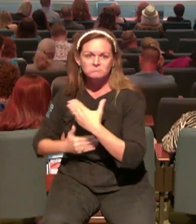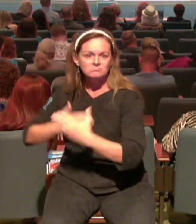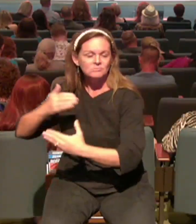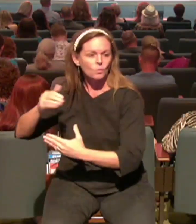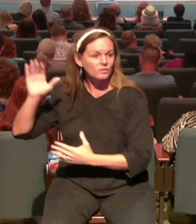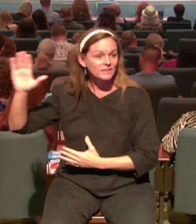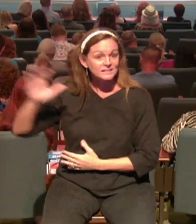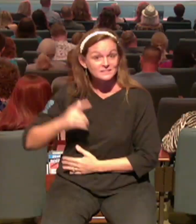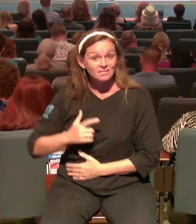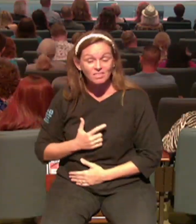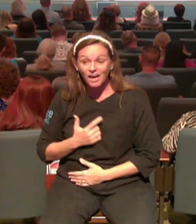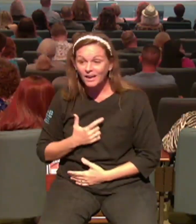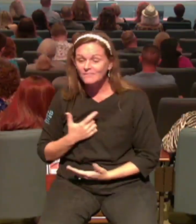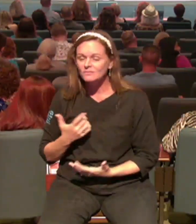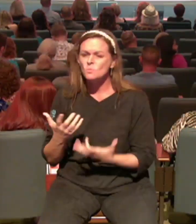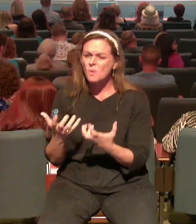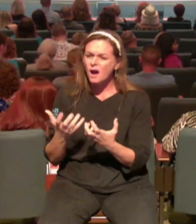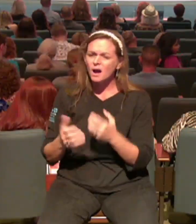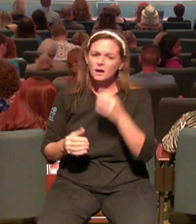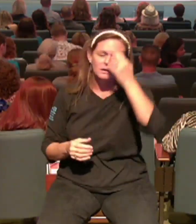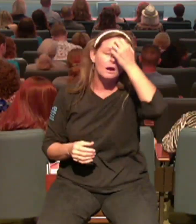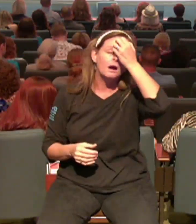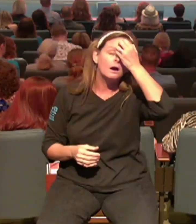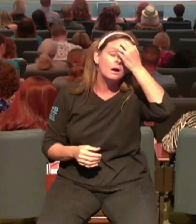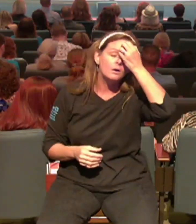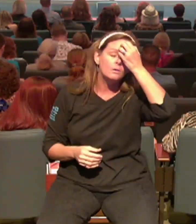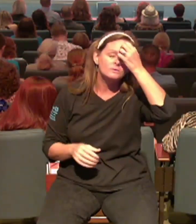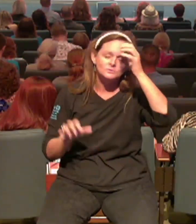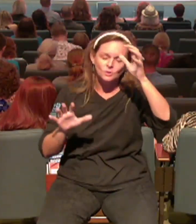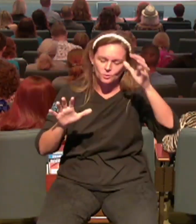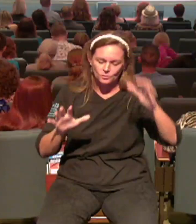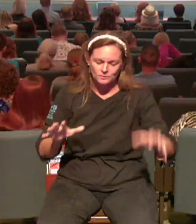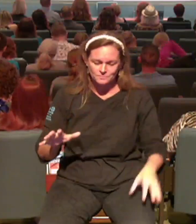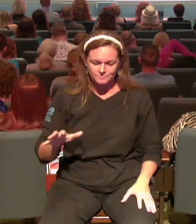life? So how's the Holy Spirit been speaking to you?